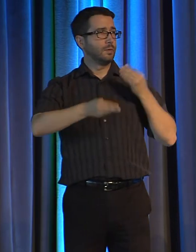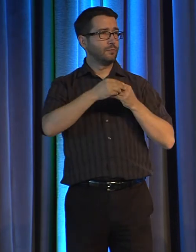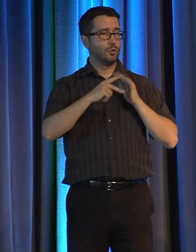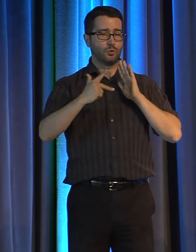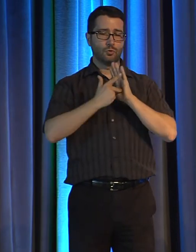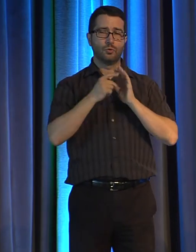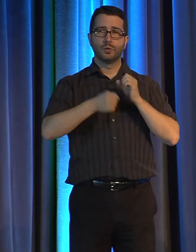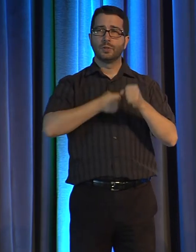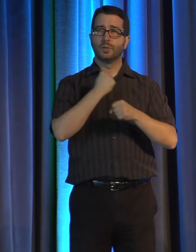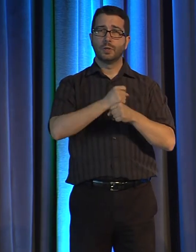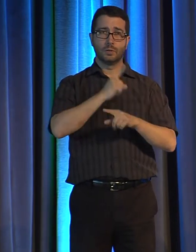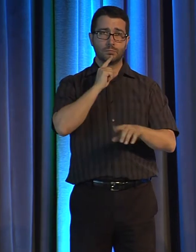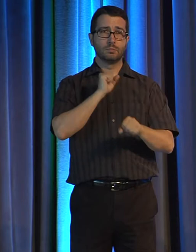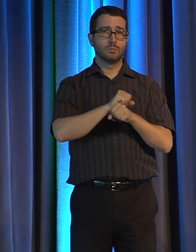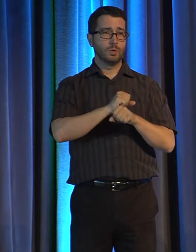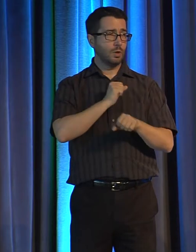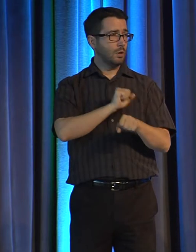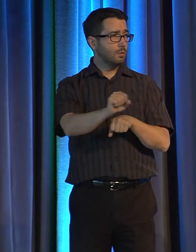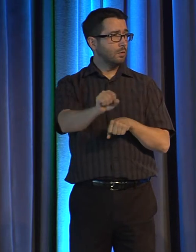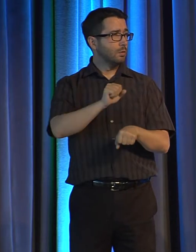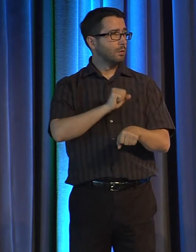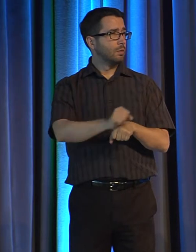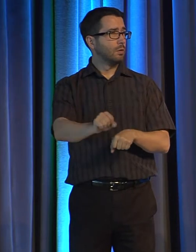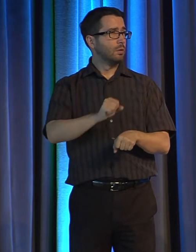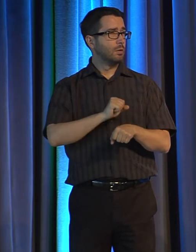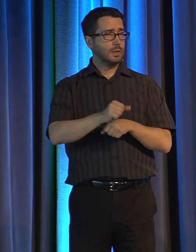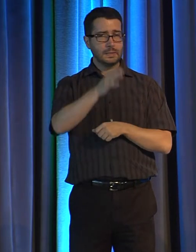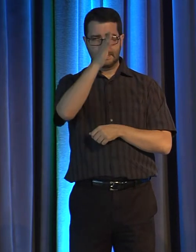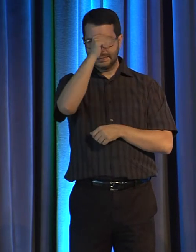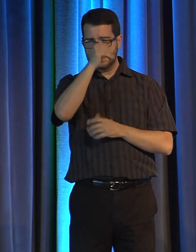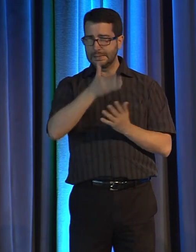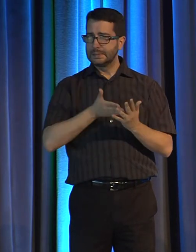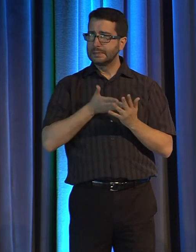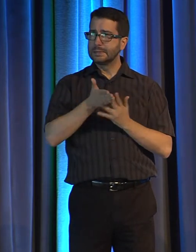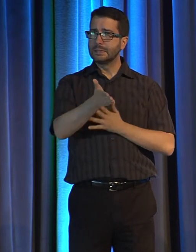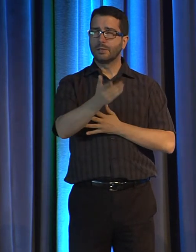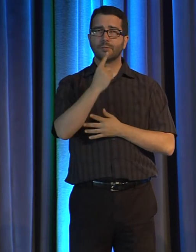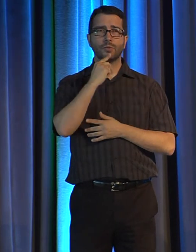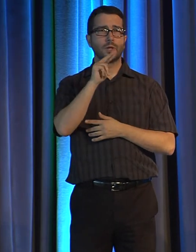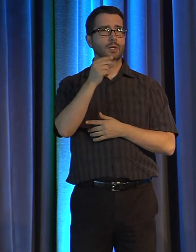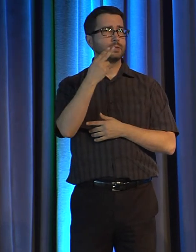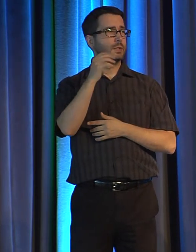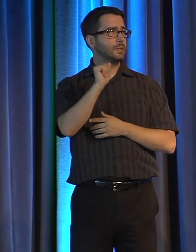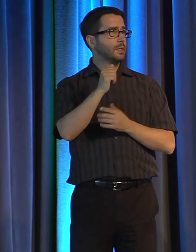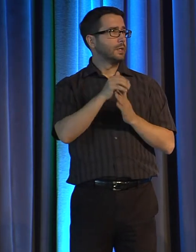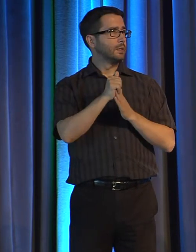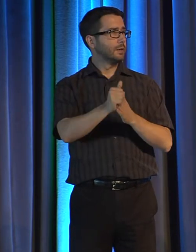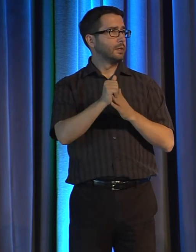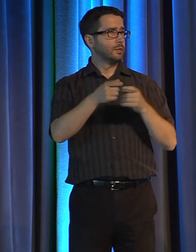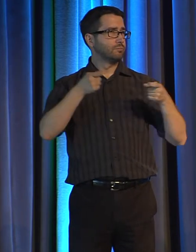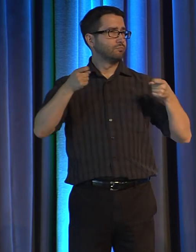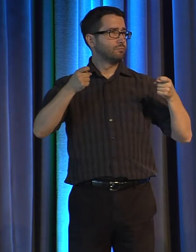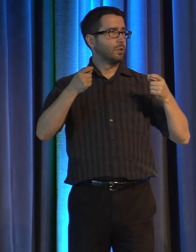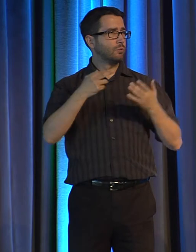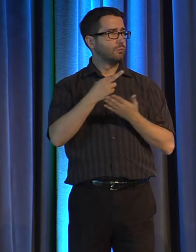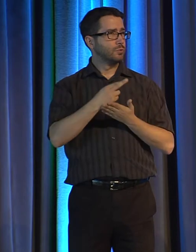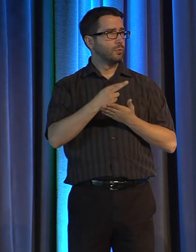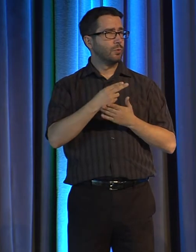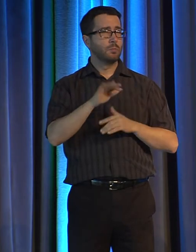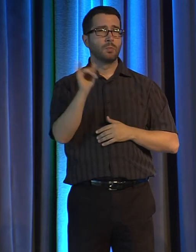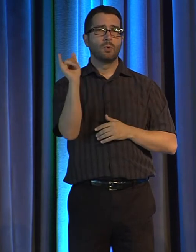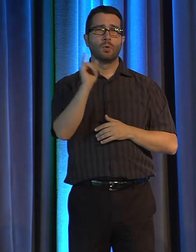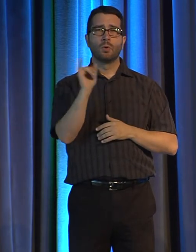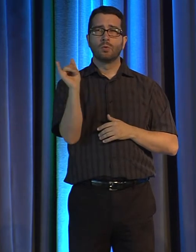It took a lot of hard work and diligence by NSHA leadership and in managing their resources, as well as